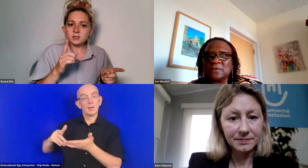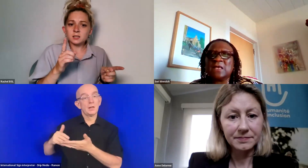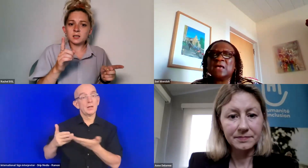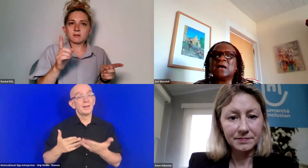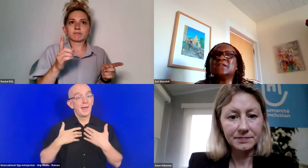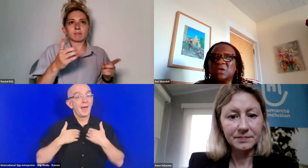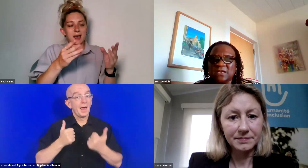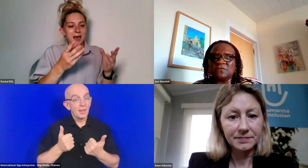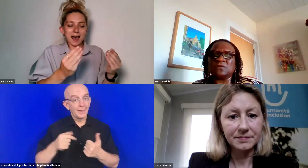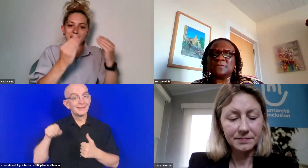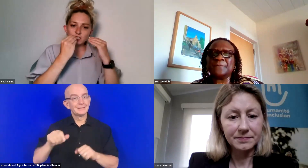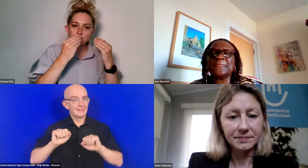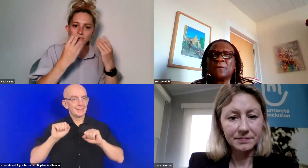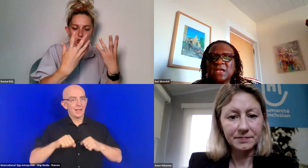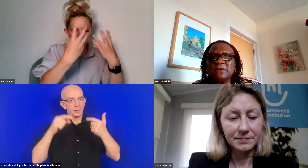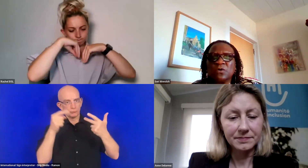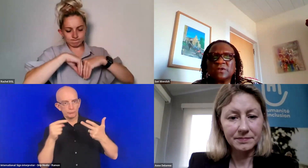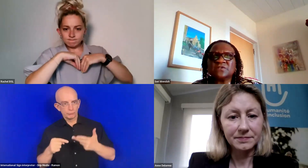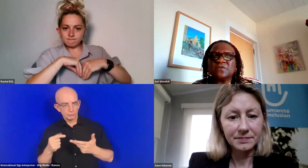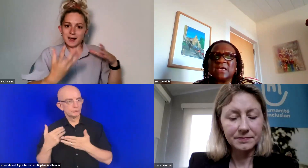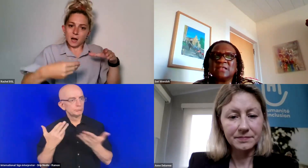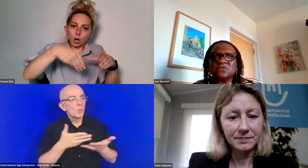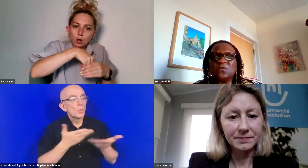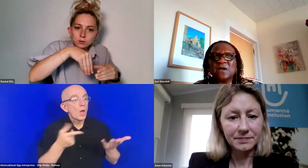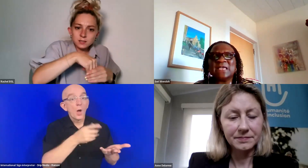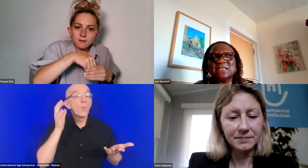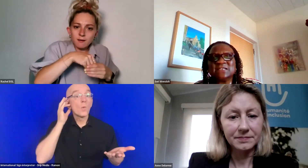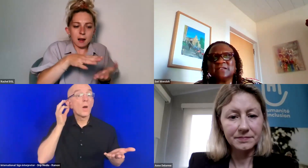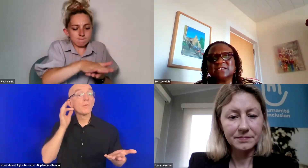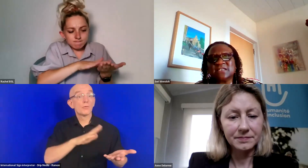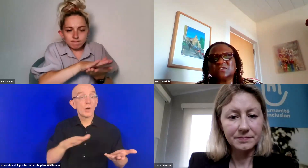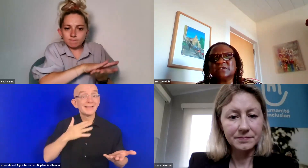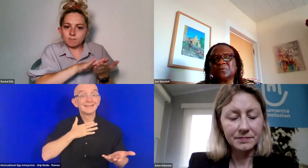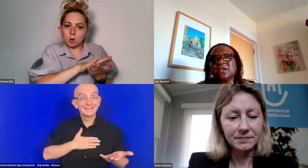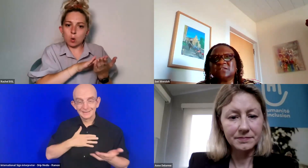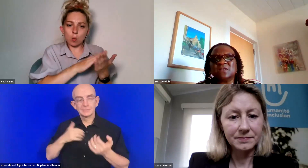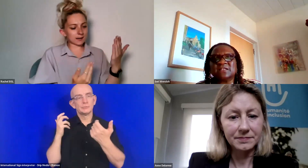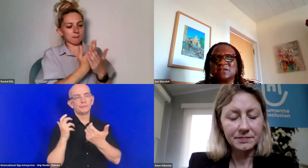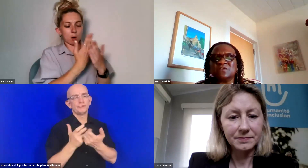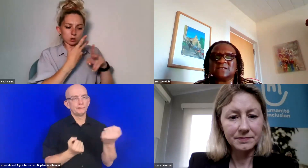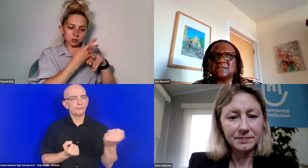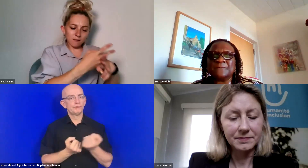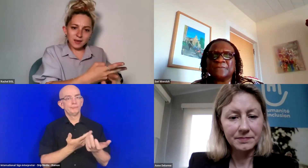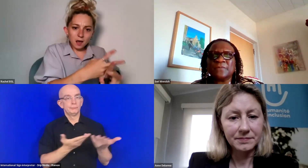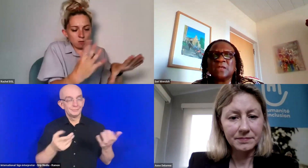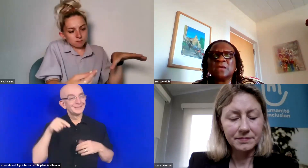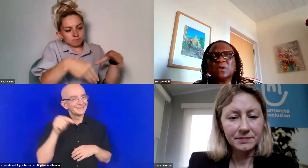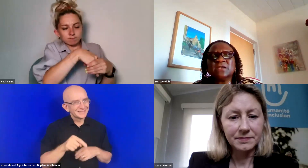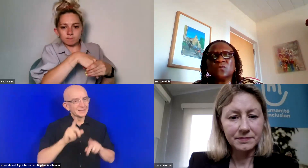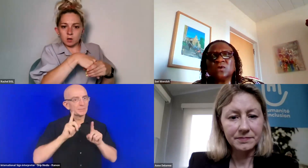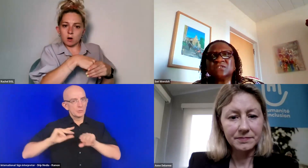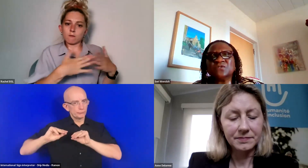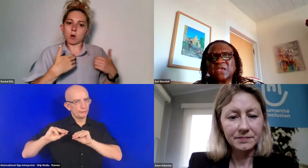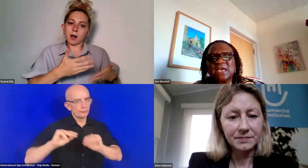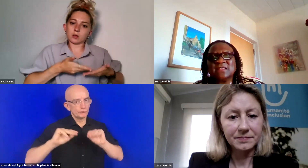inclusive and meaningful. We need models of care that offer integrated sexual and reproductive health services.